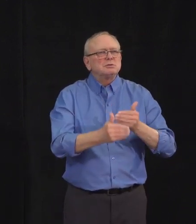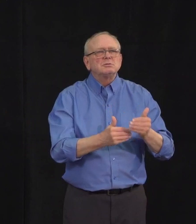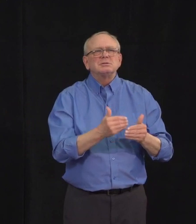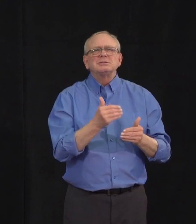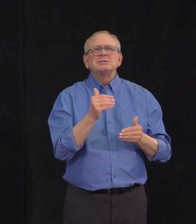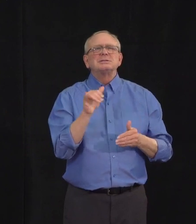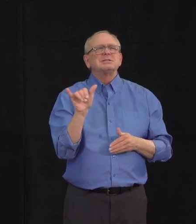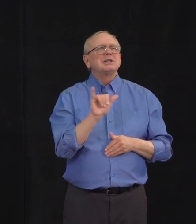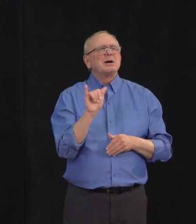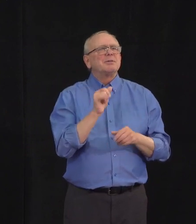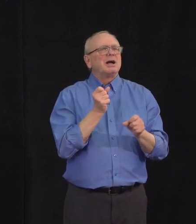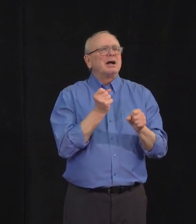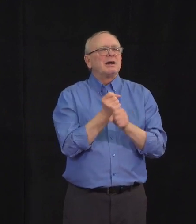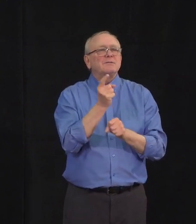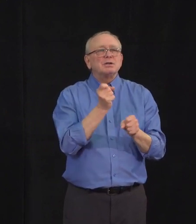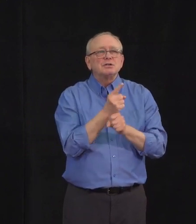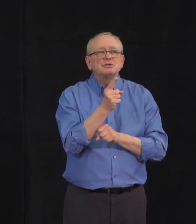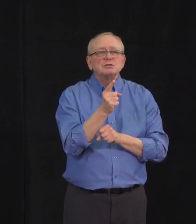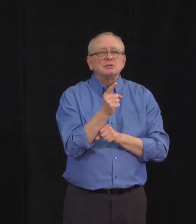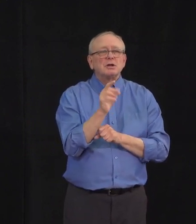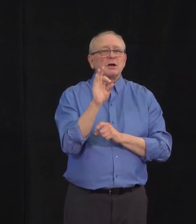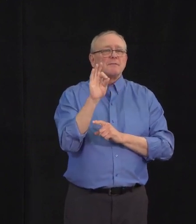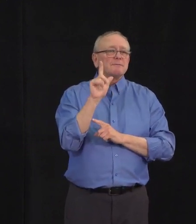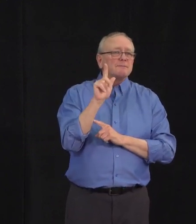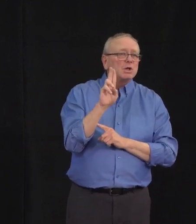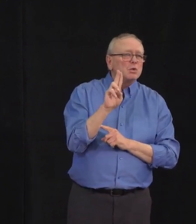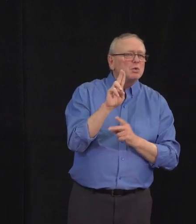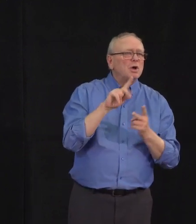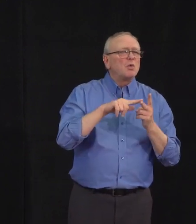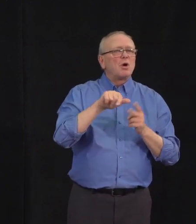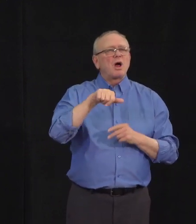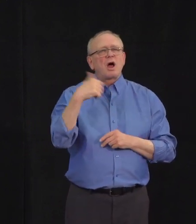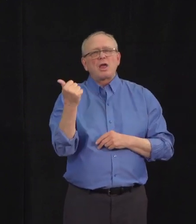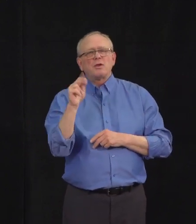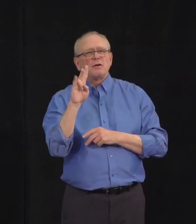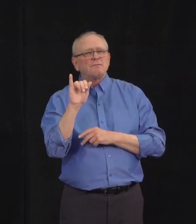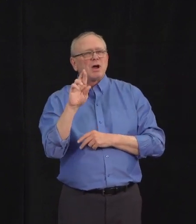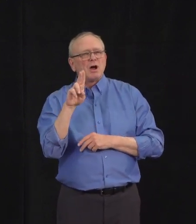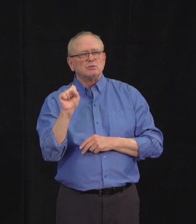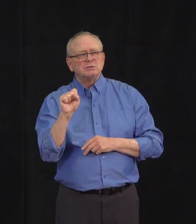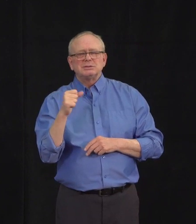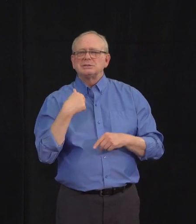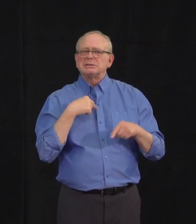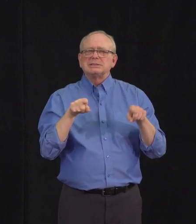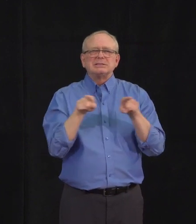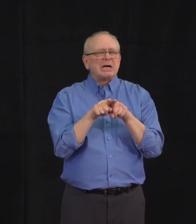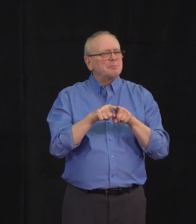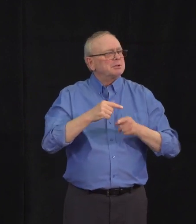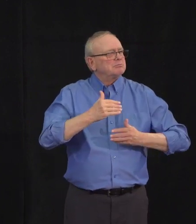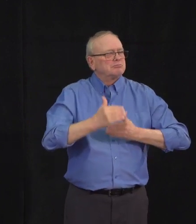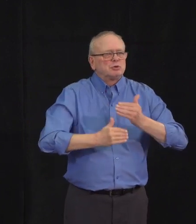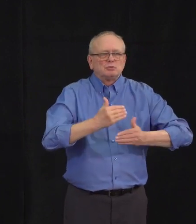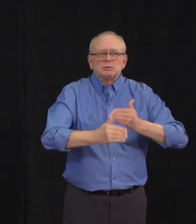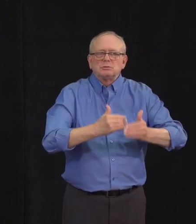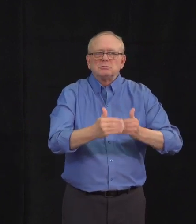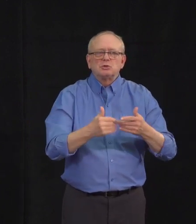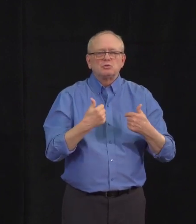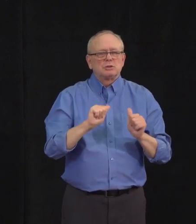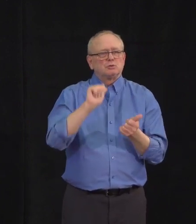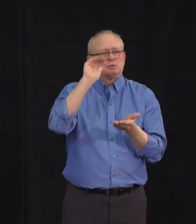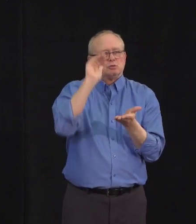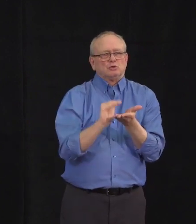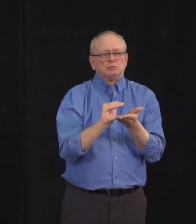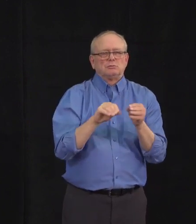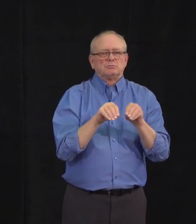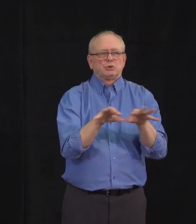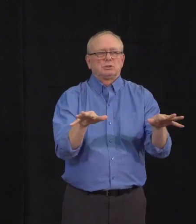other viruses to help high-risk locations and settings, such as continuing care facilities, work camps, and shelters,